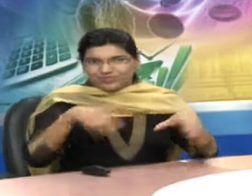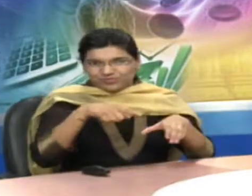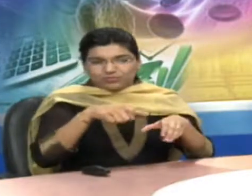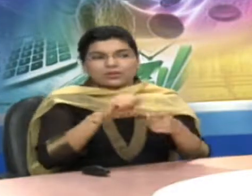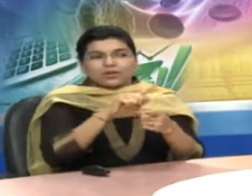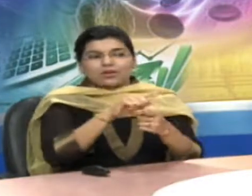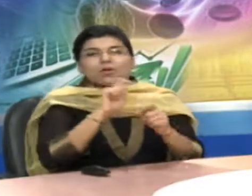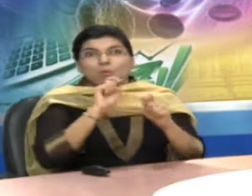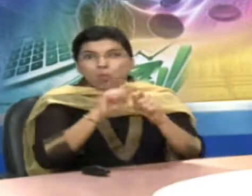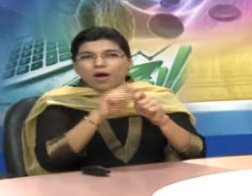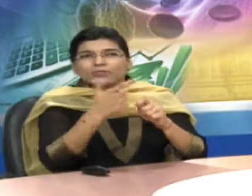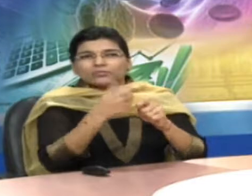And the clerk,